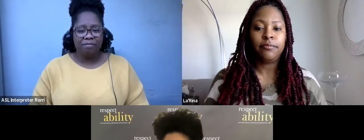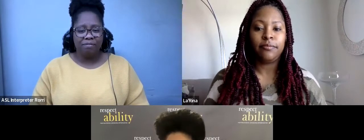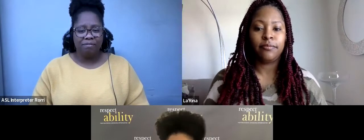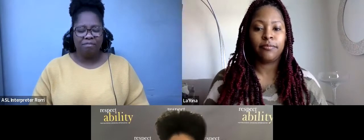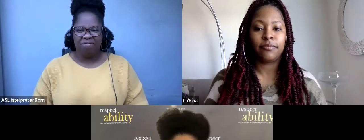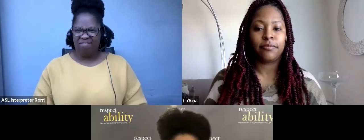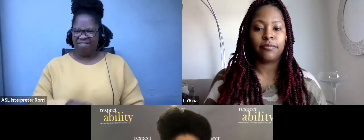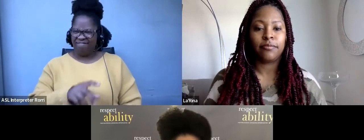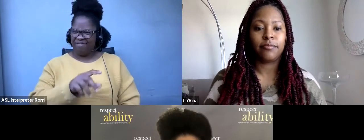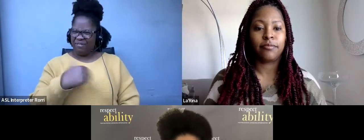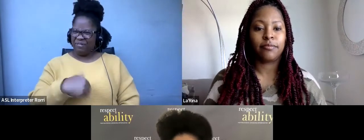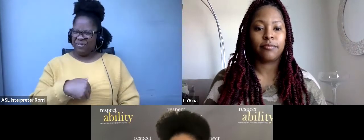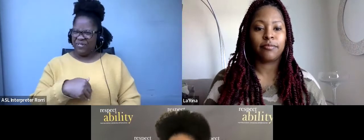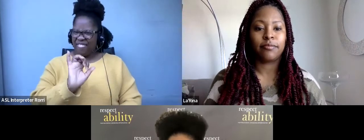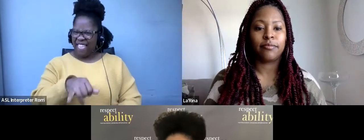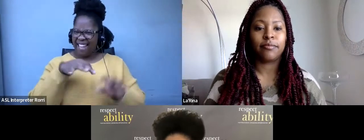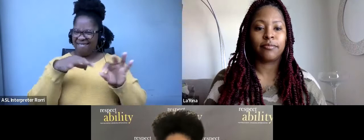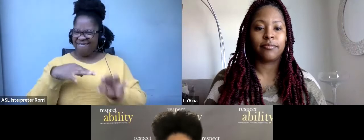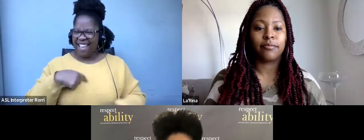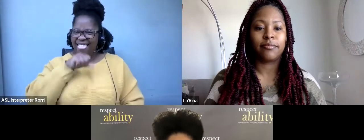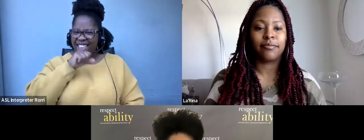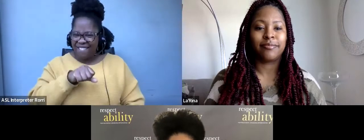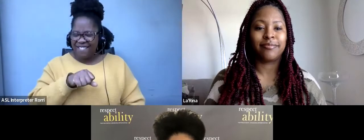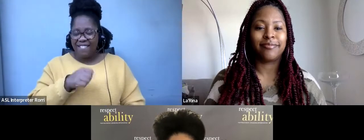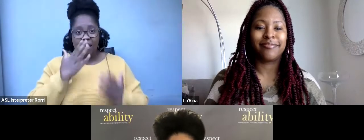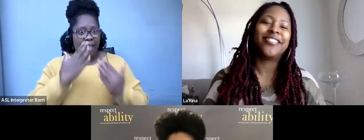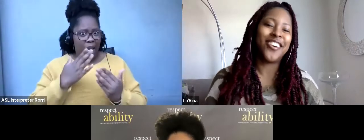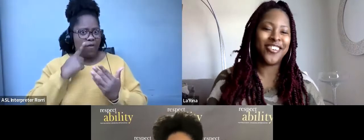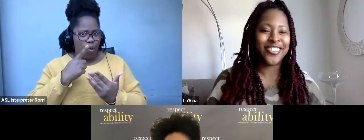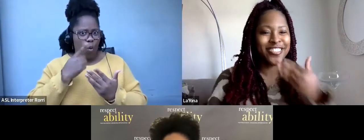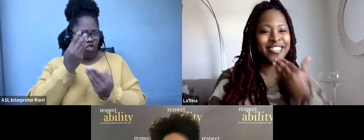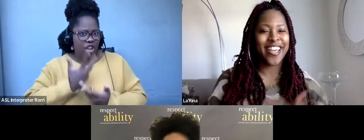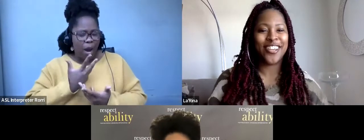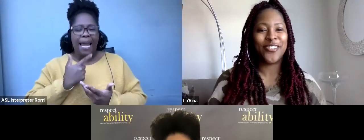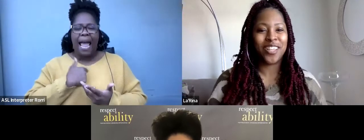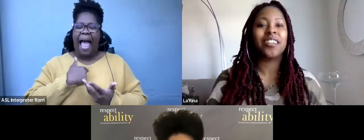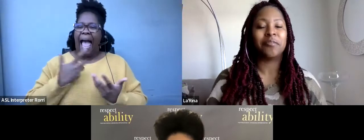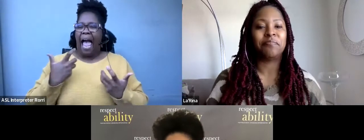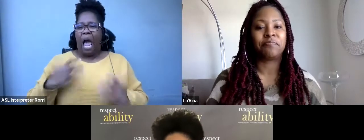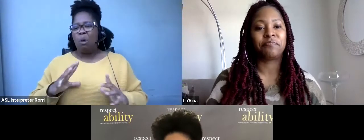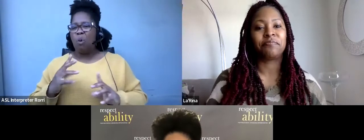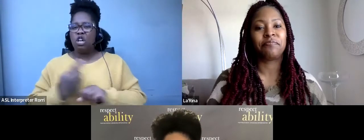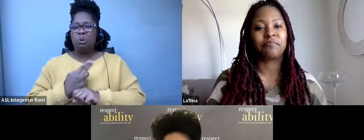I love that. Thank you so much. I mean, I